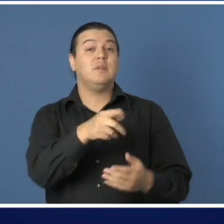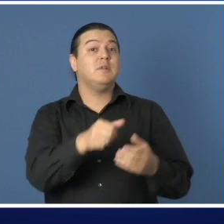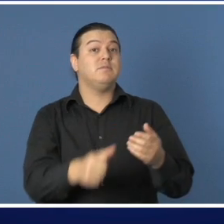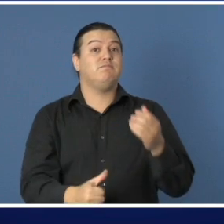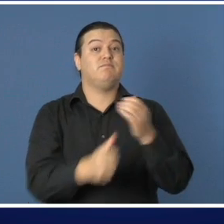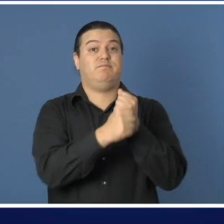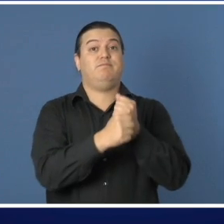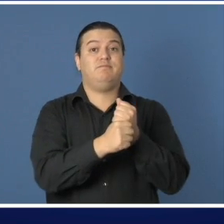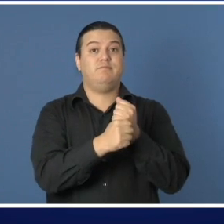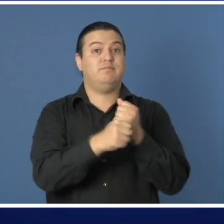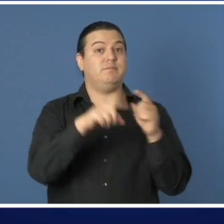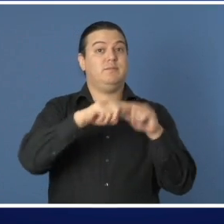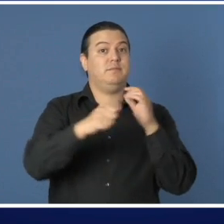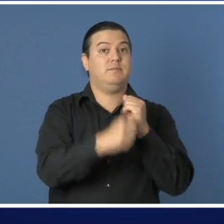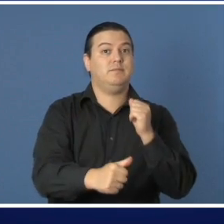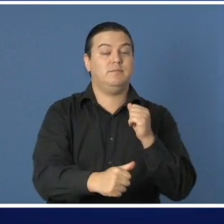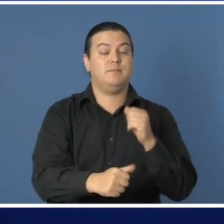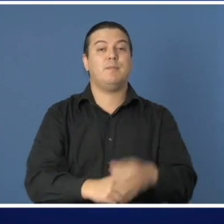Are constipated,